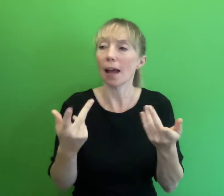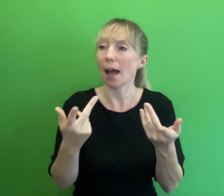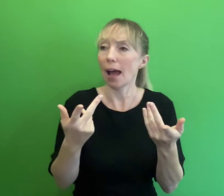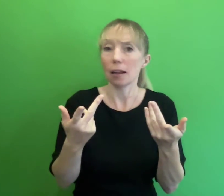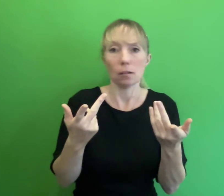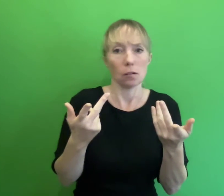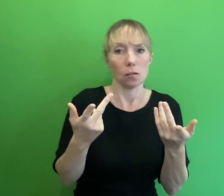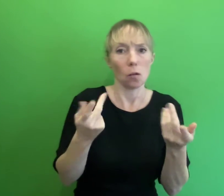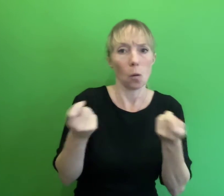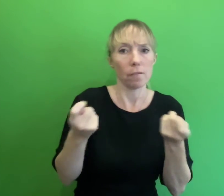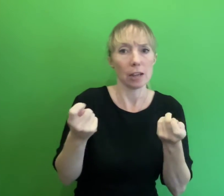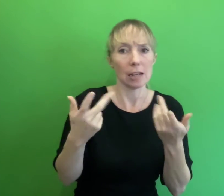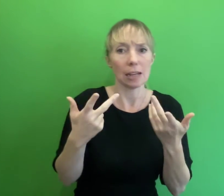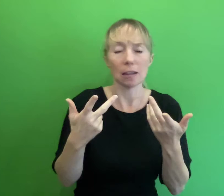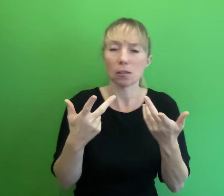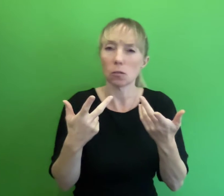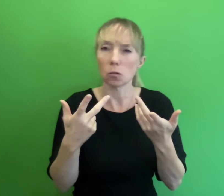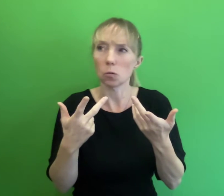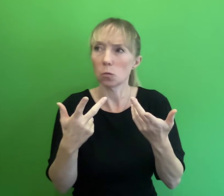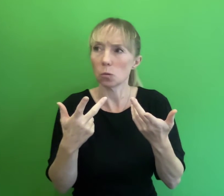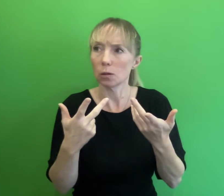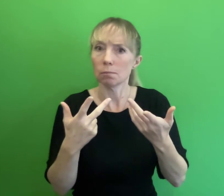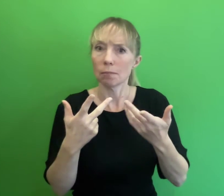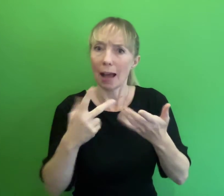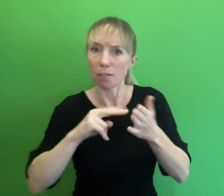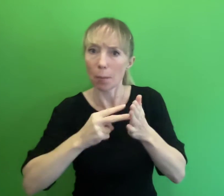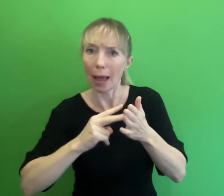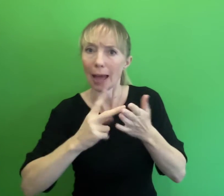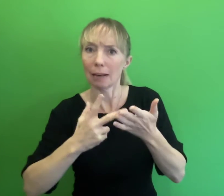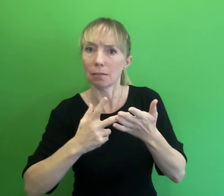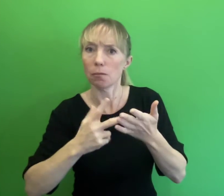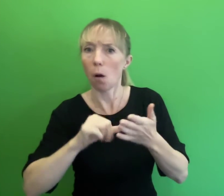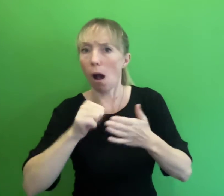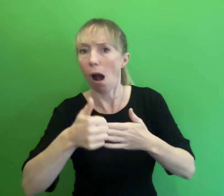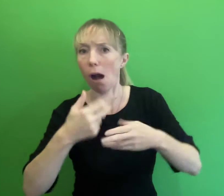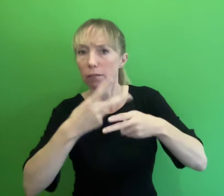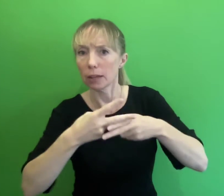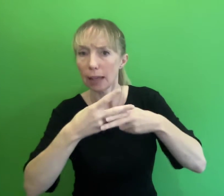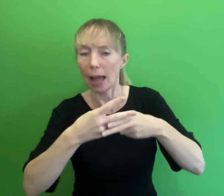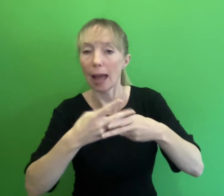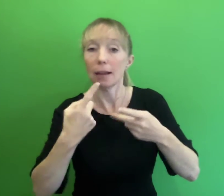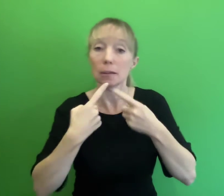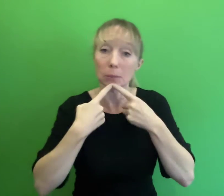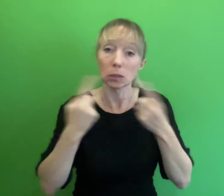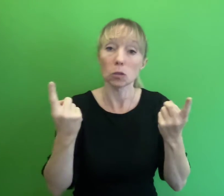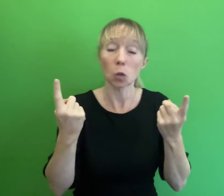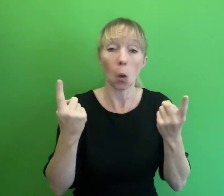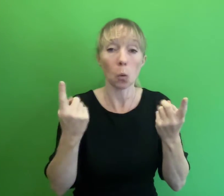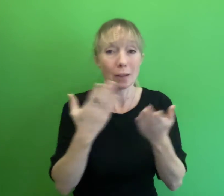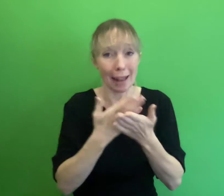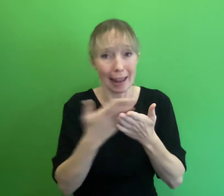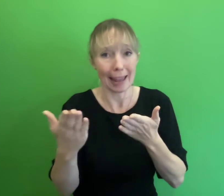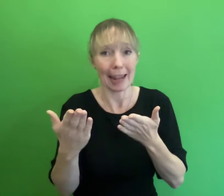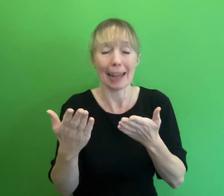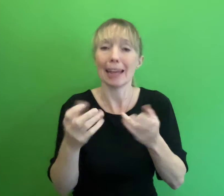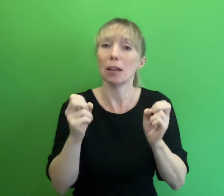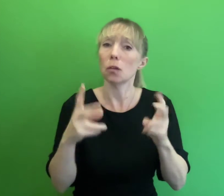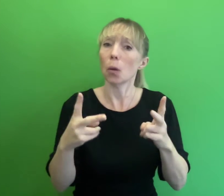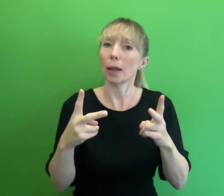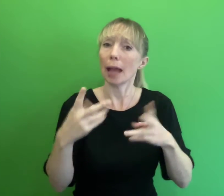any required aftercare. To be told explicitly that it was okay for them to work with their cameras off.